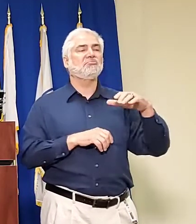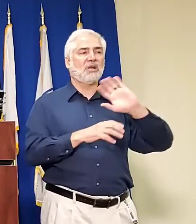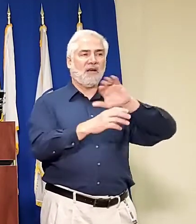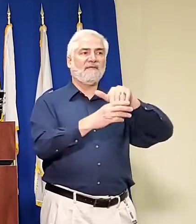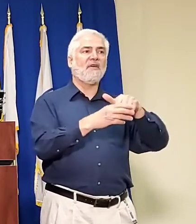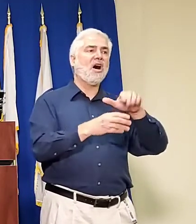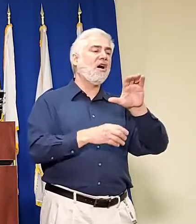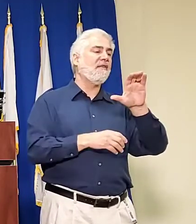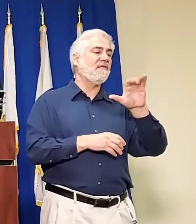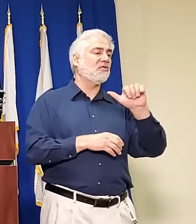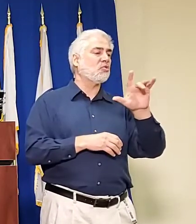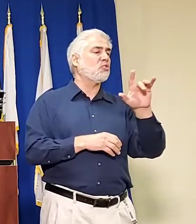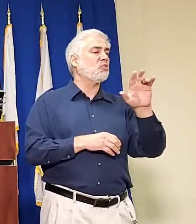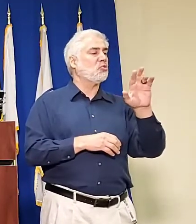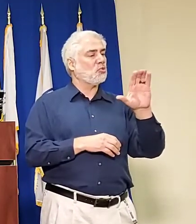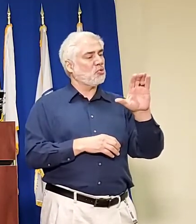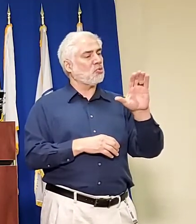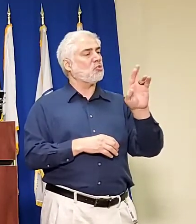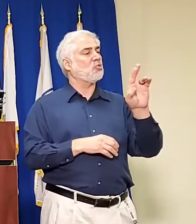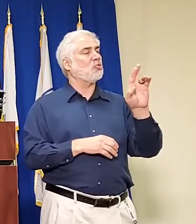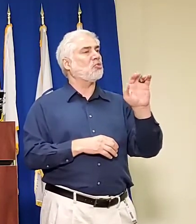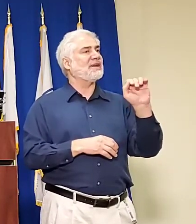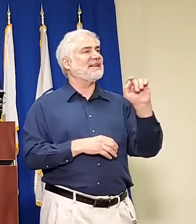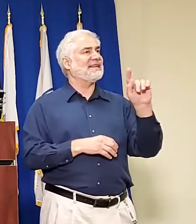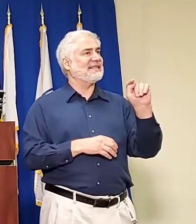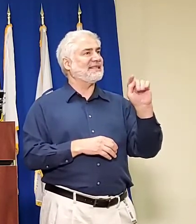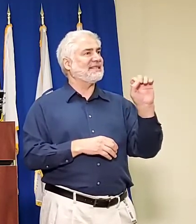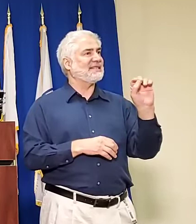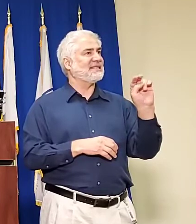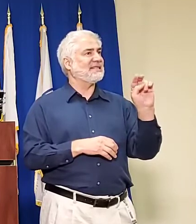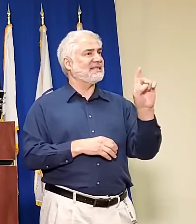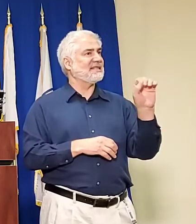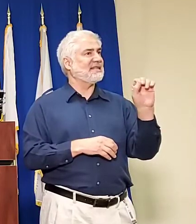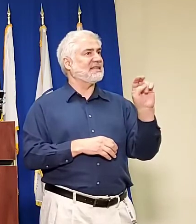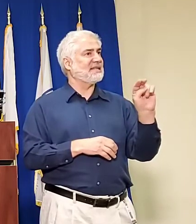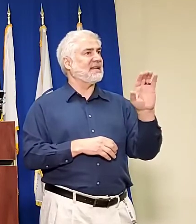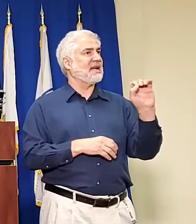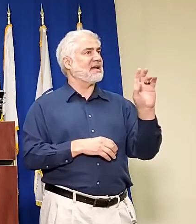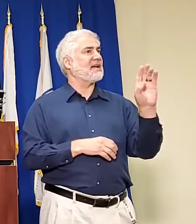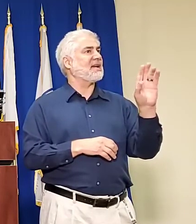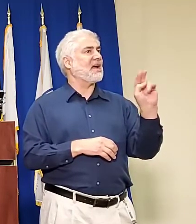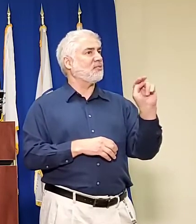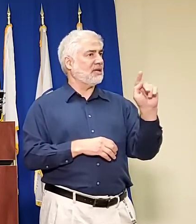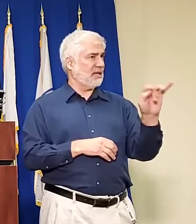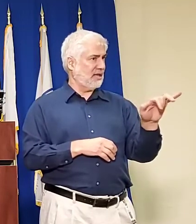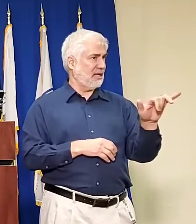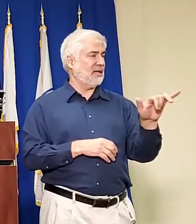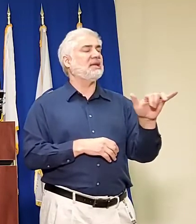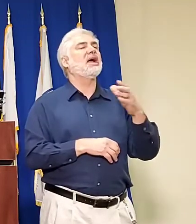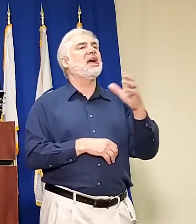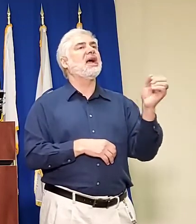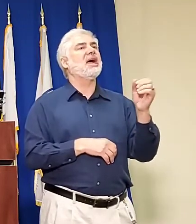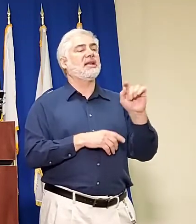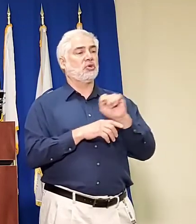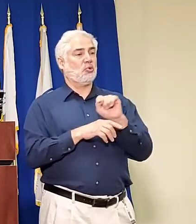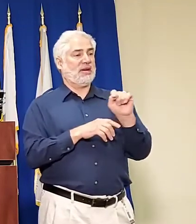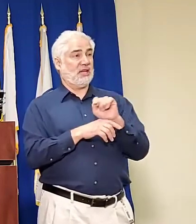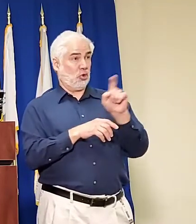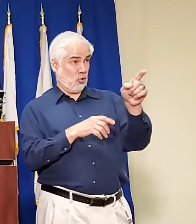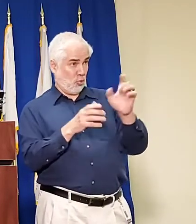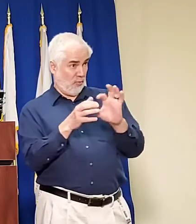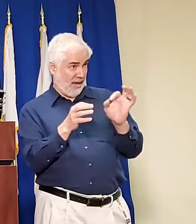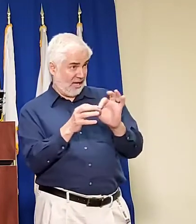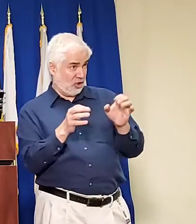been involved. So we're trying to really have a united front and share resources and so on. The training that you're